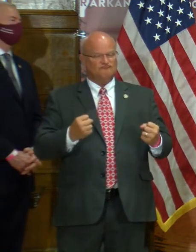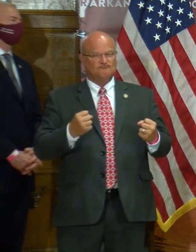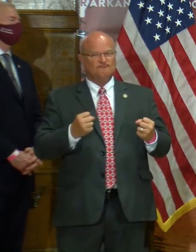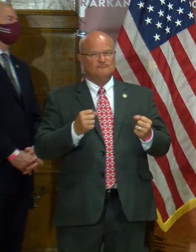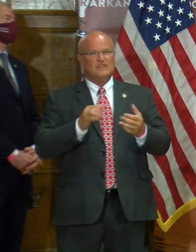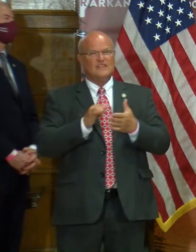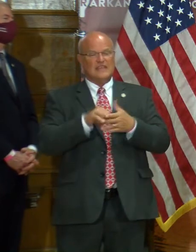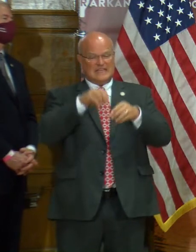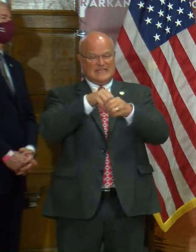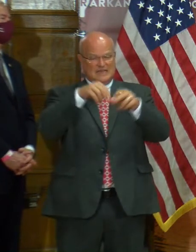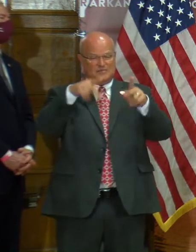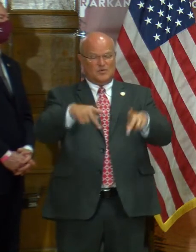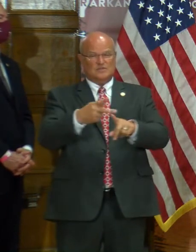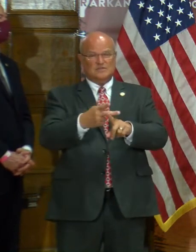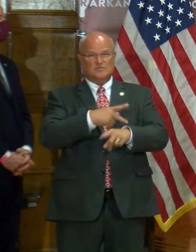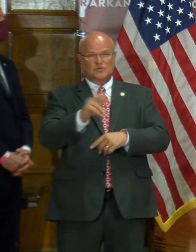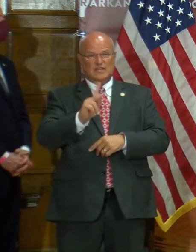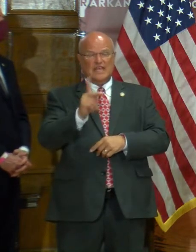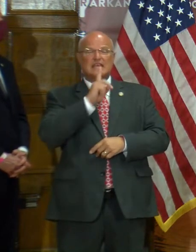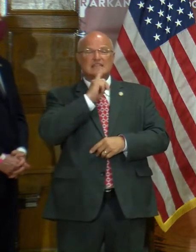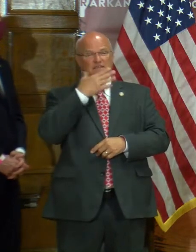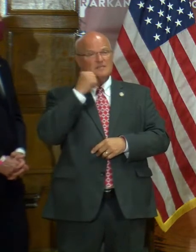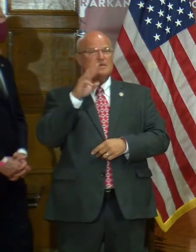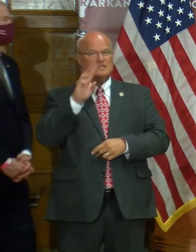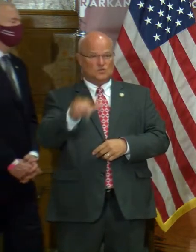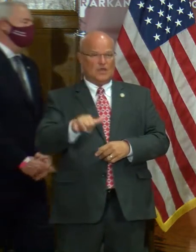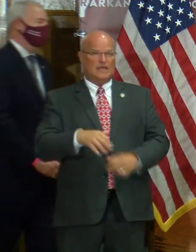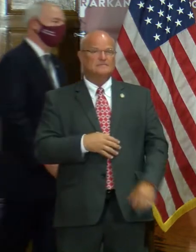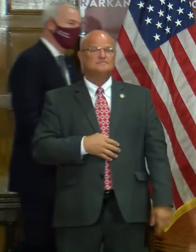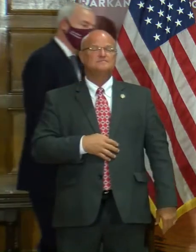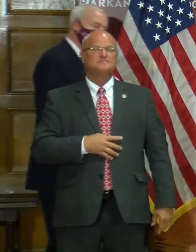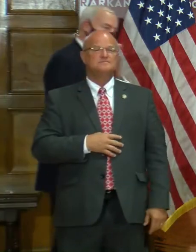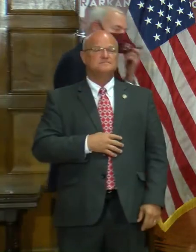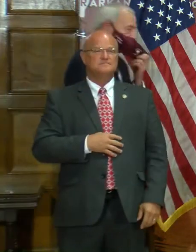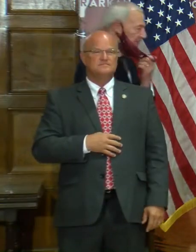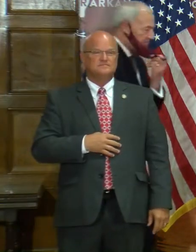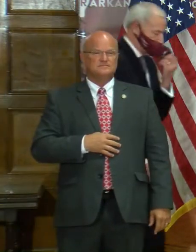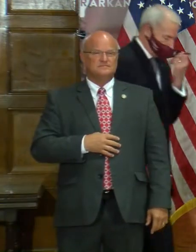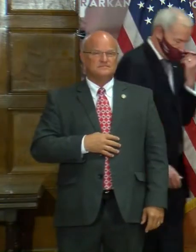that in-person pre-K is definitely the best way to go.